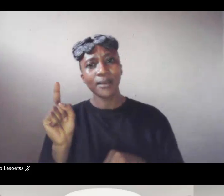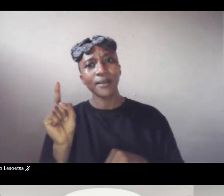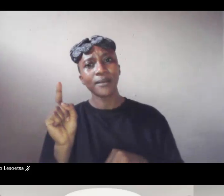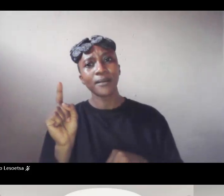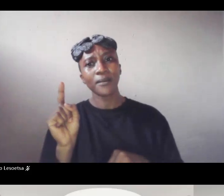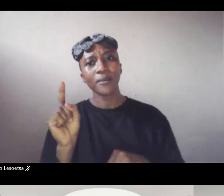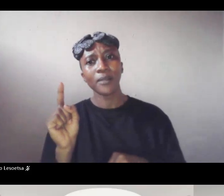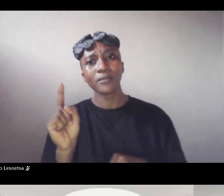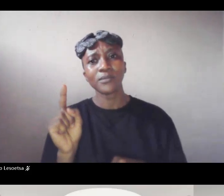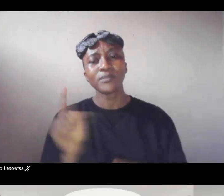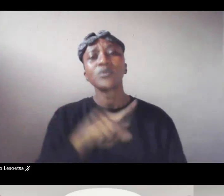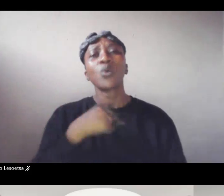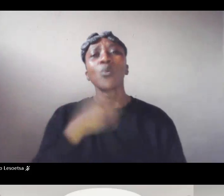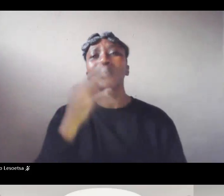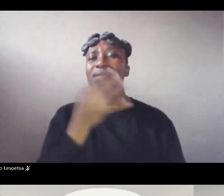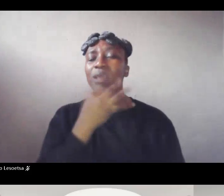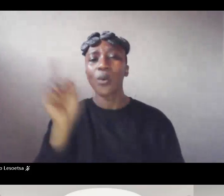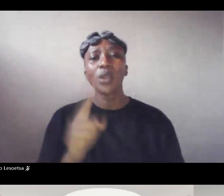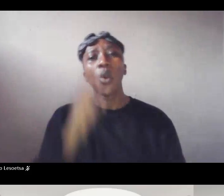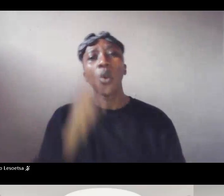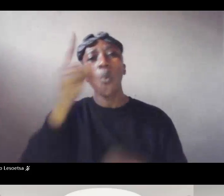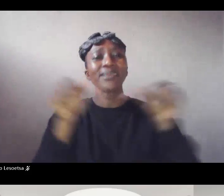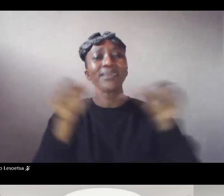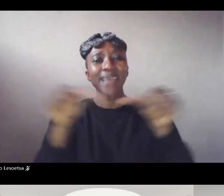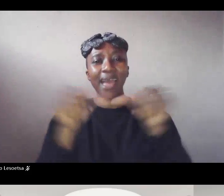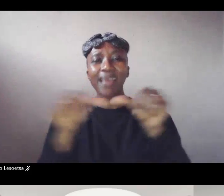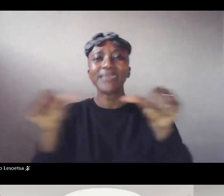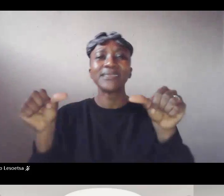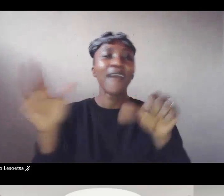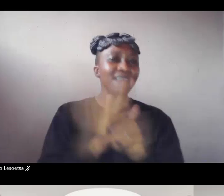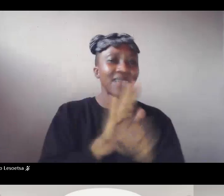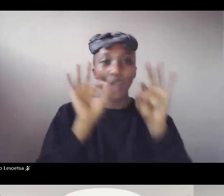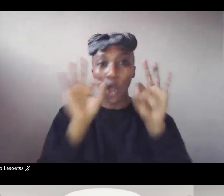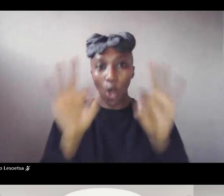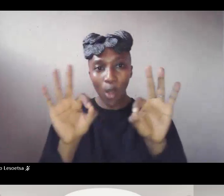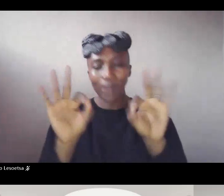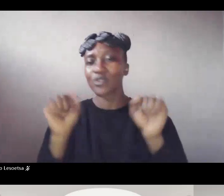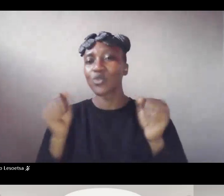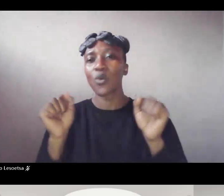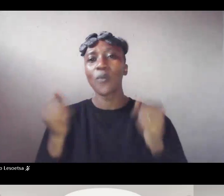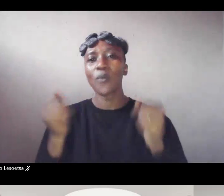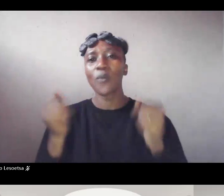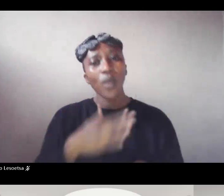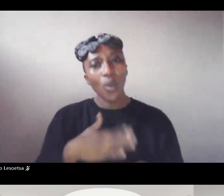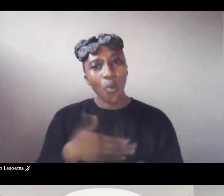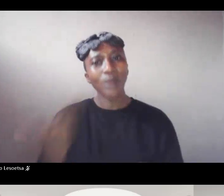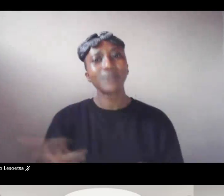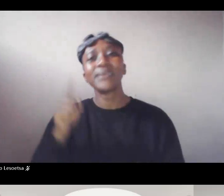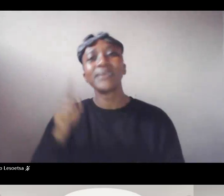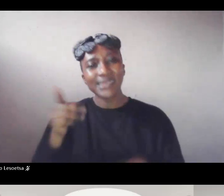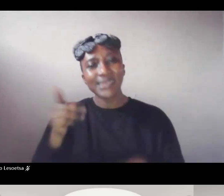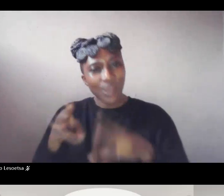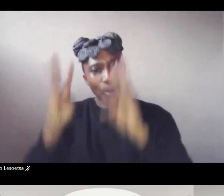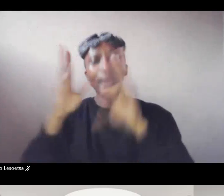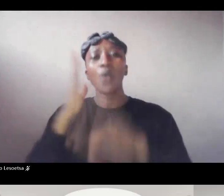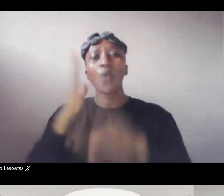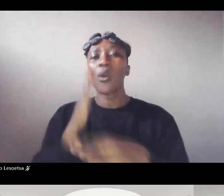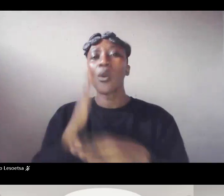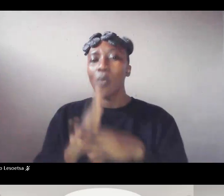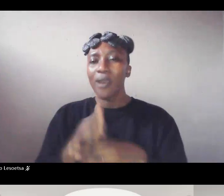one size fits all. Like education, we always want, this is the way it works for everybody.